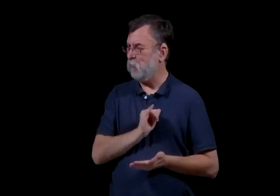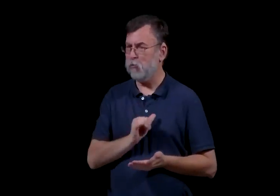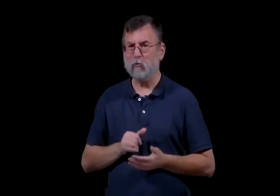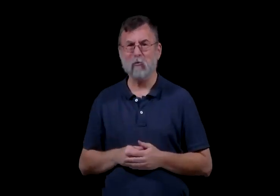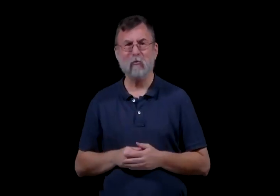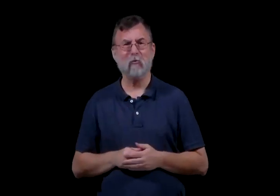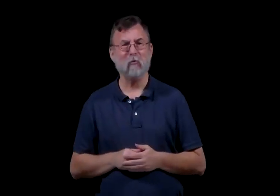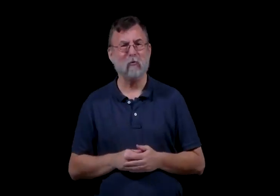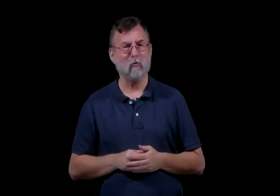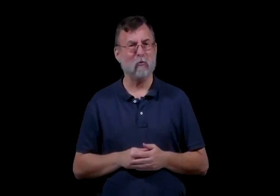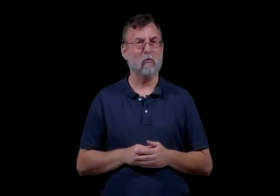expensive perfume